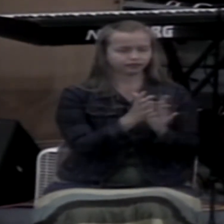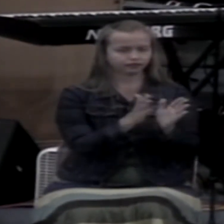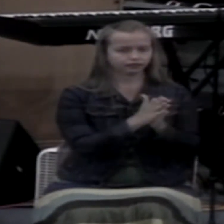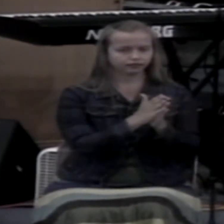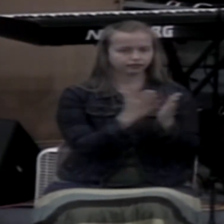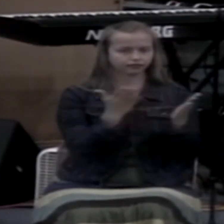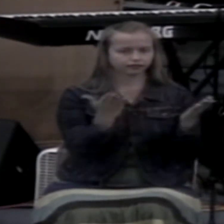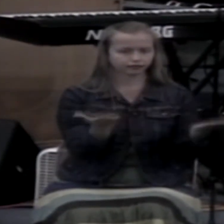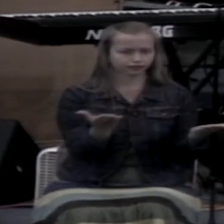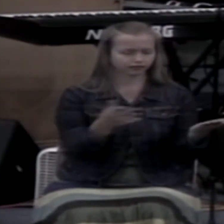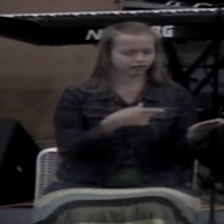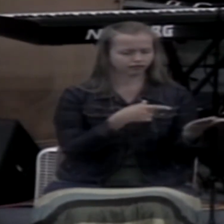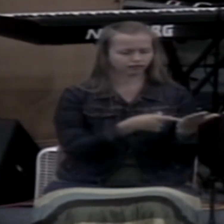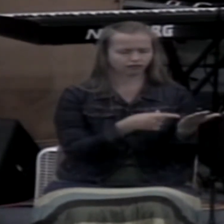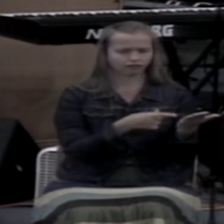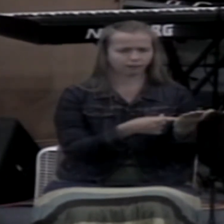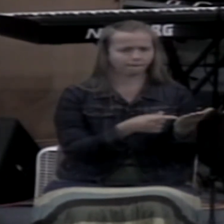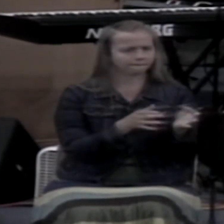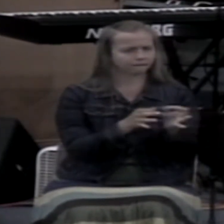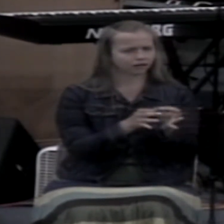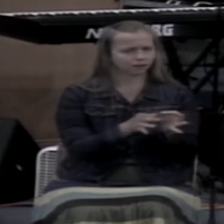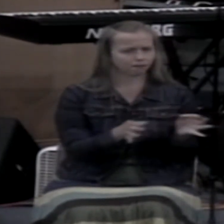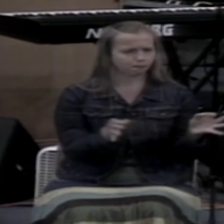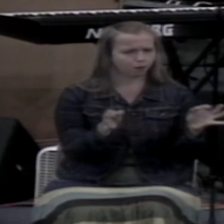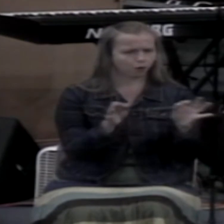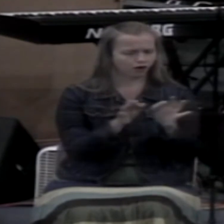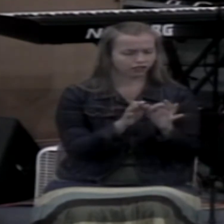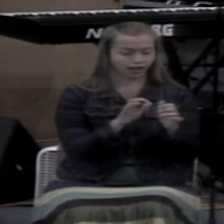Of the increase of his government and peace, there